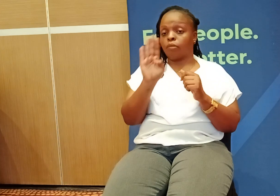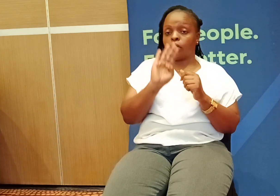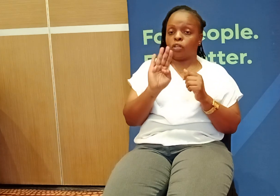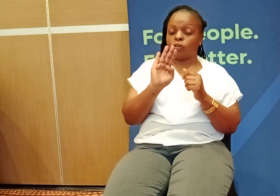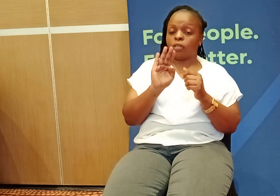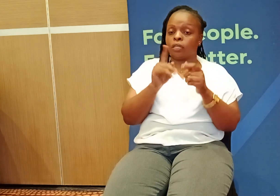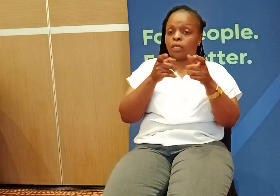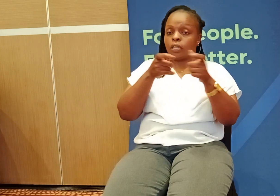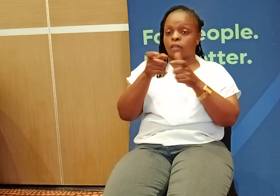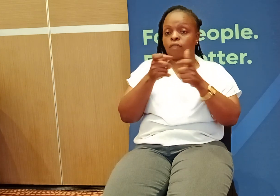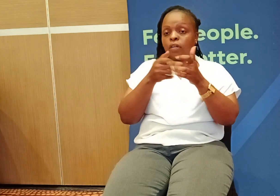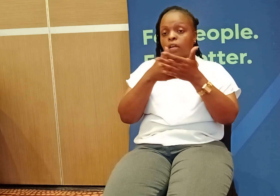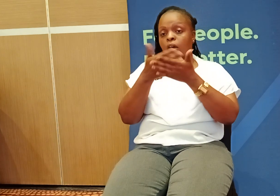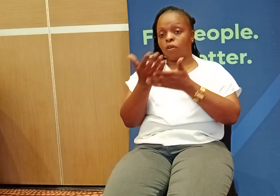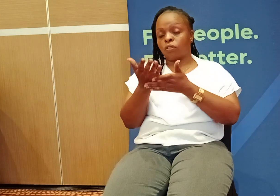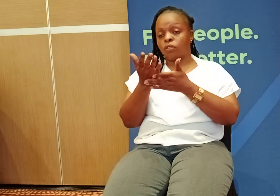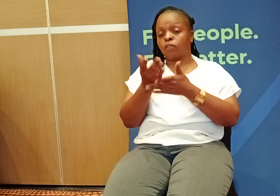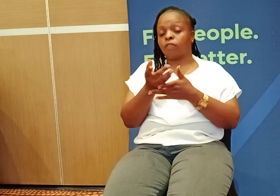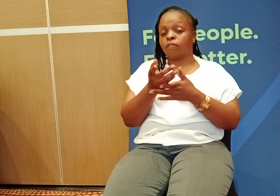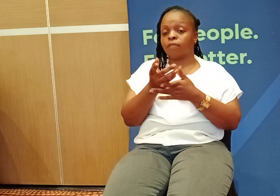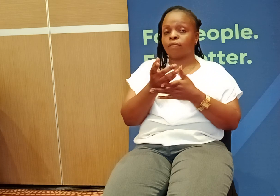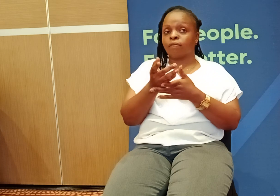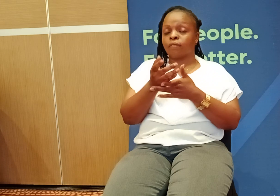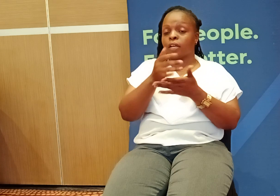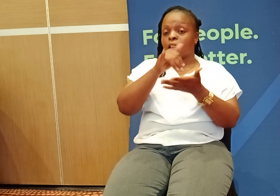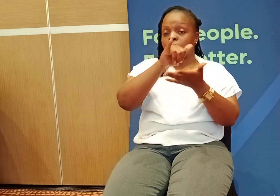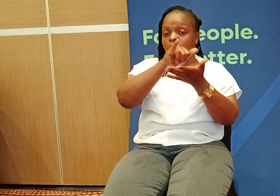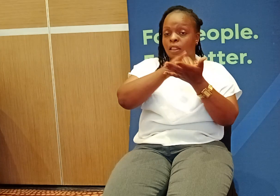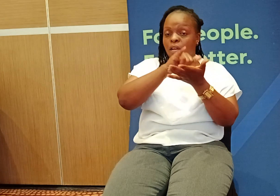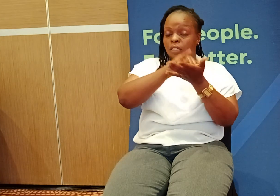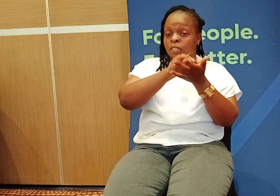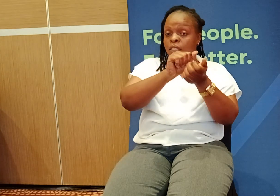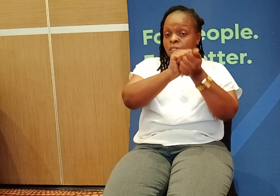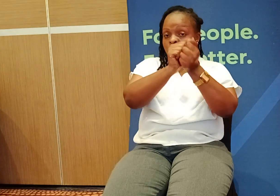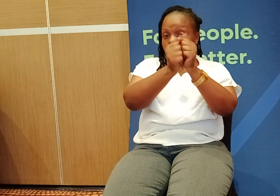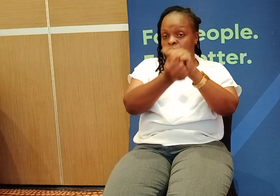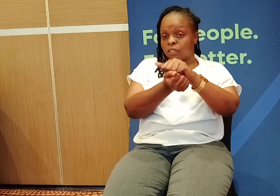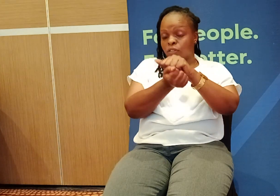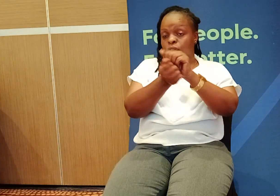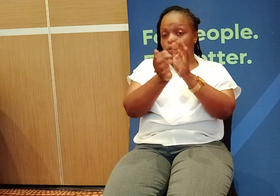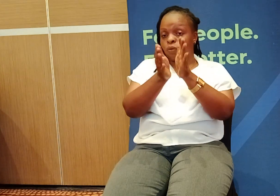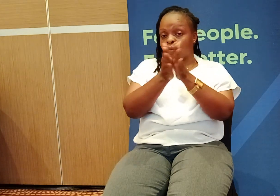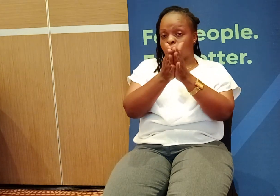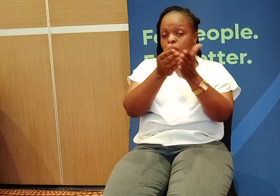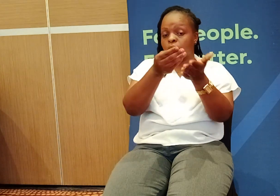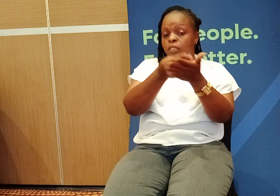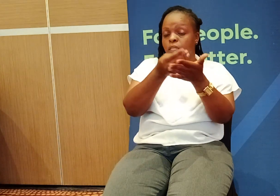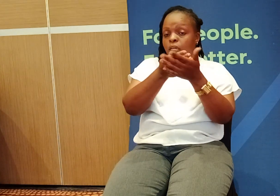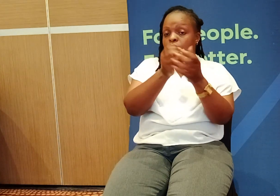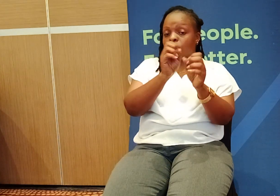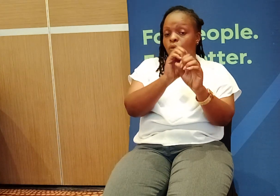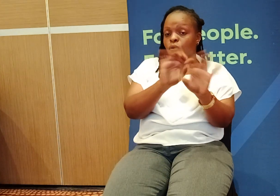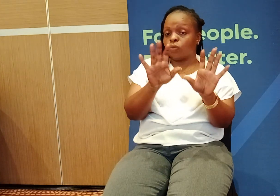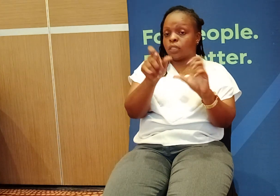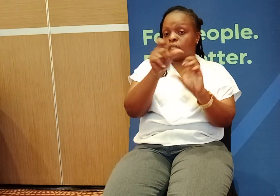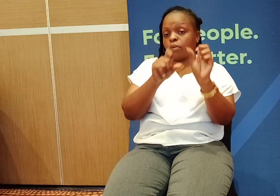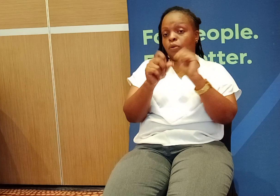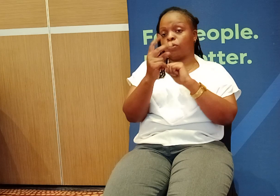driven out of just that translation, with the shilling losing about 28 to